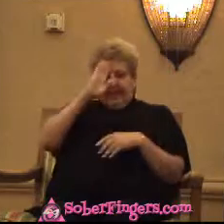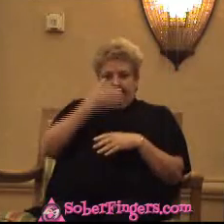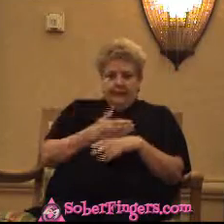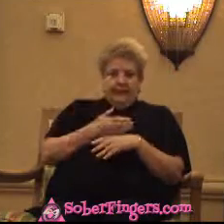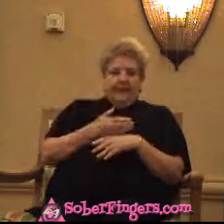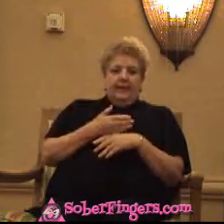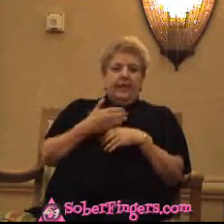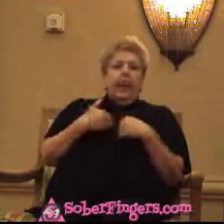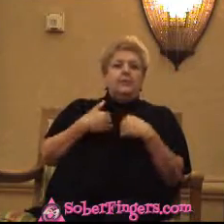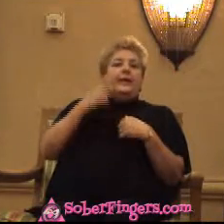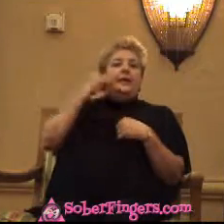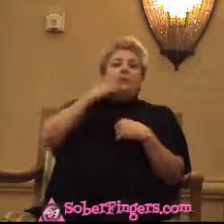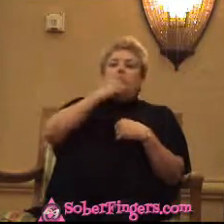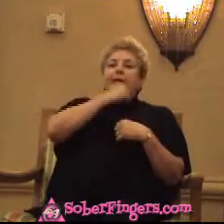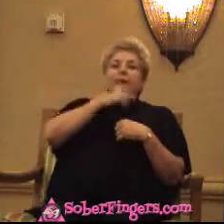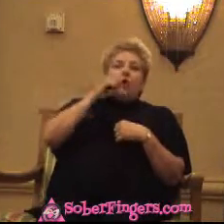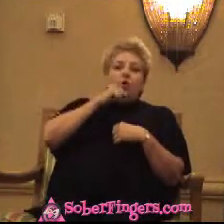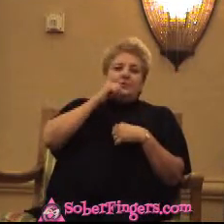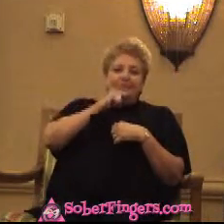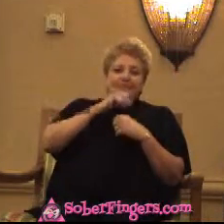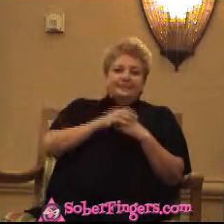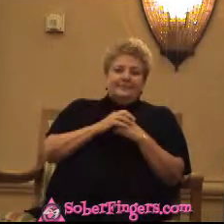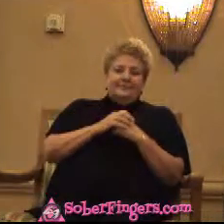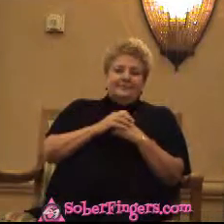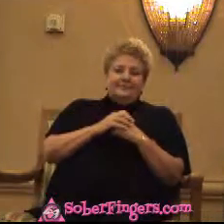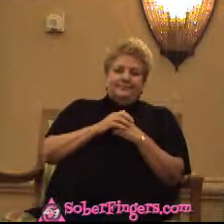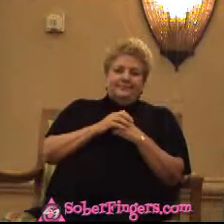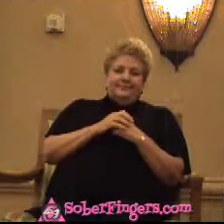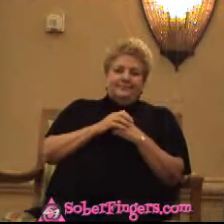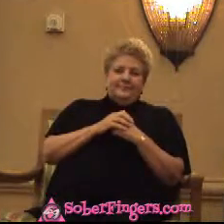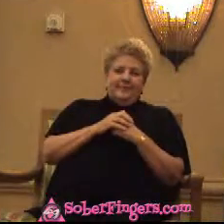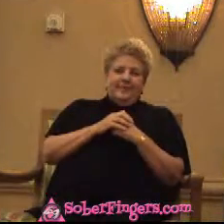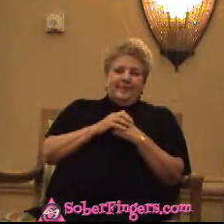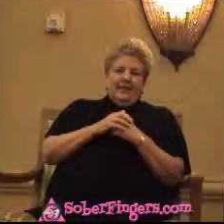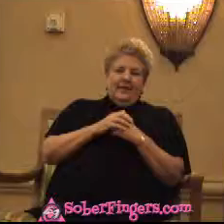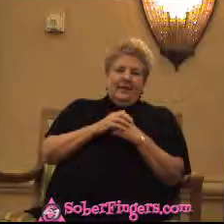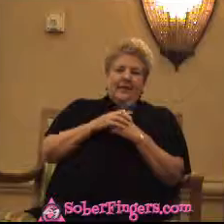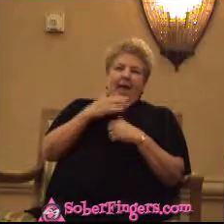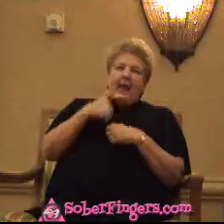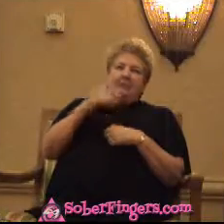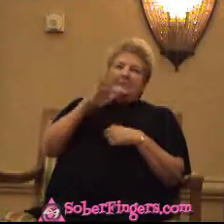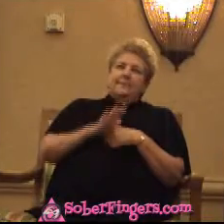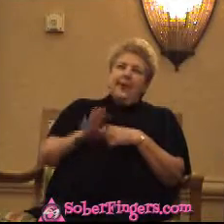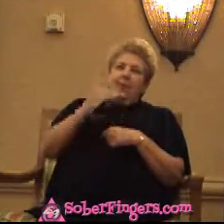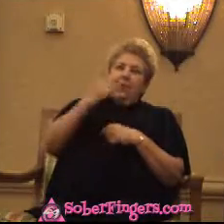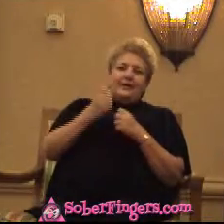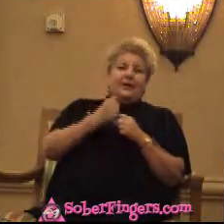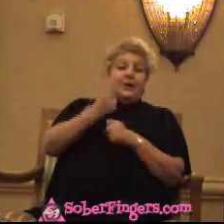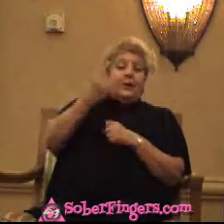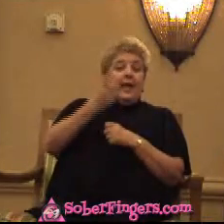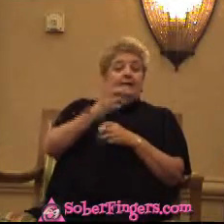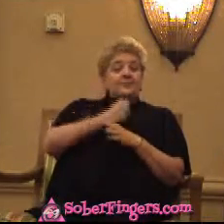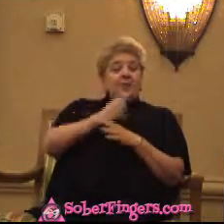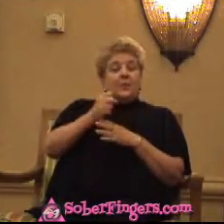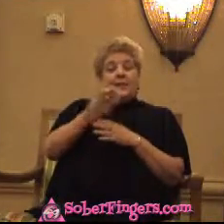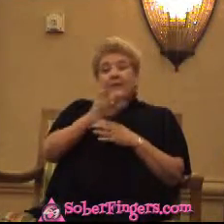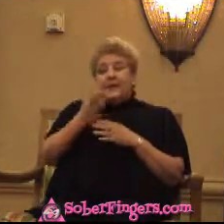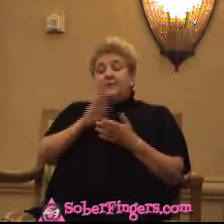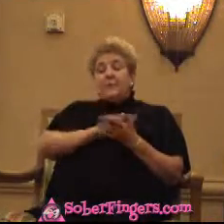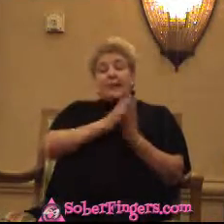twin girls. And I was about a year and a half sober, things were getting a little better. I was working